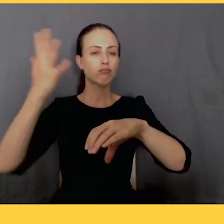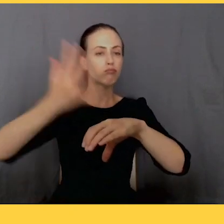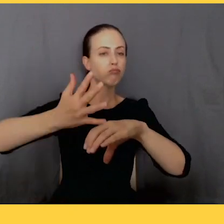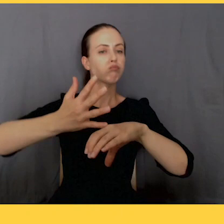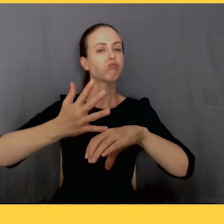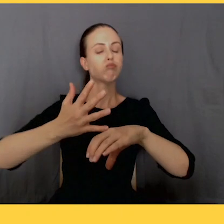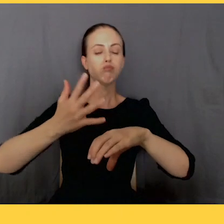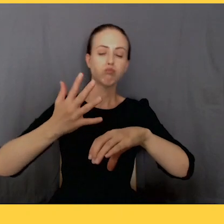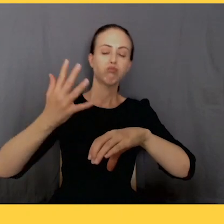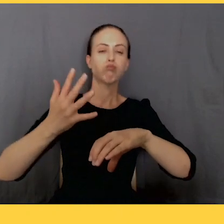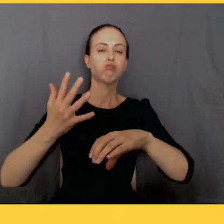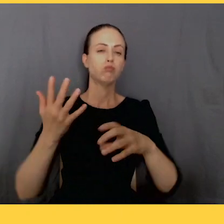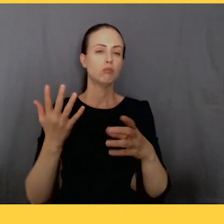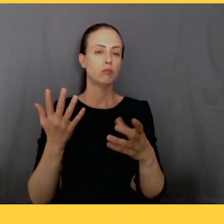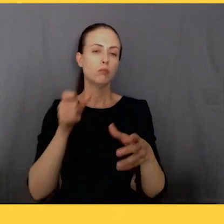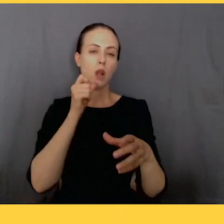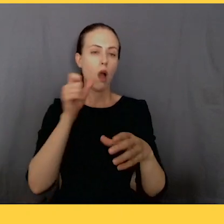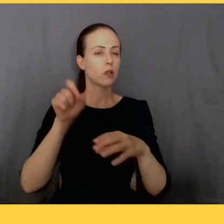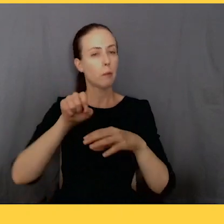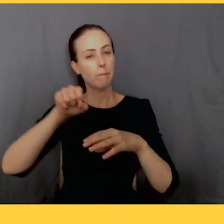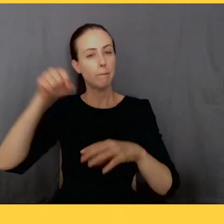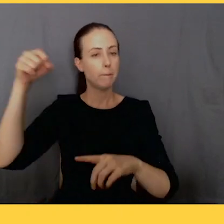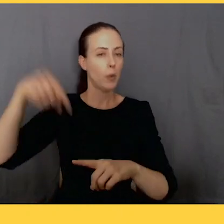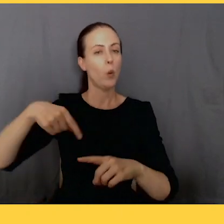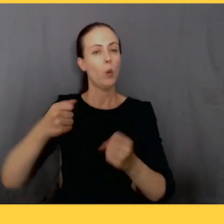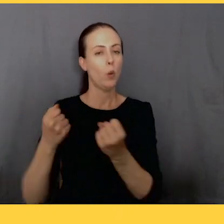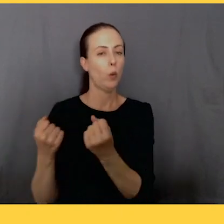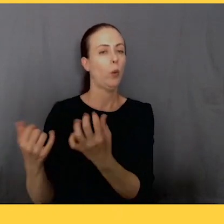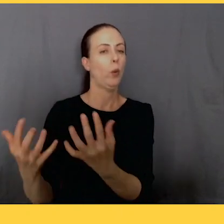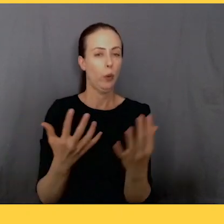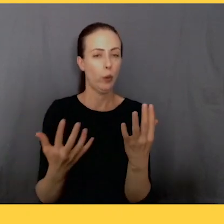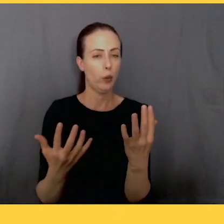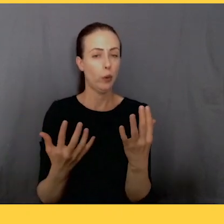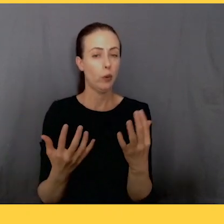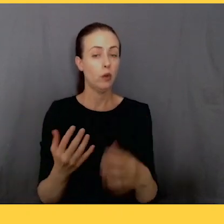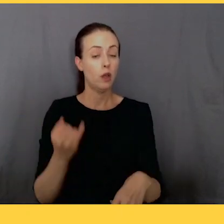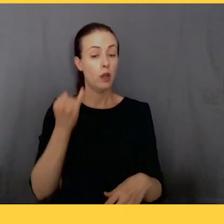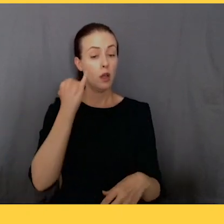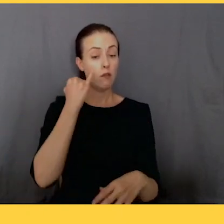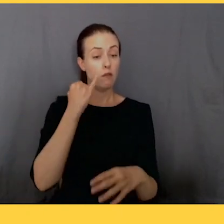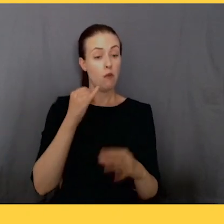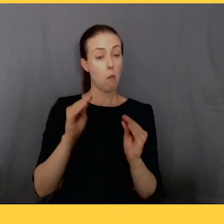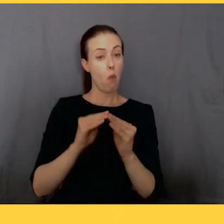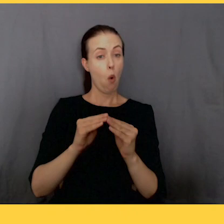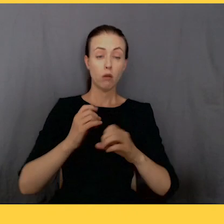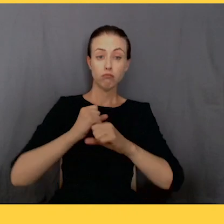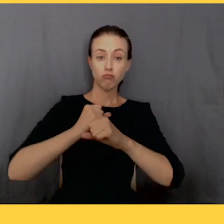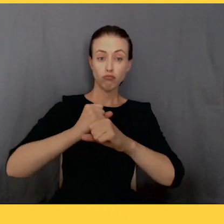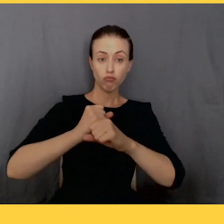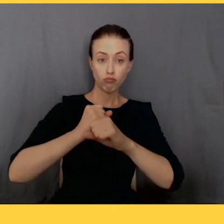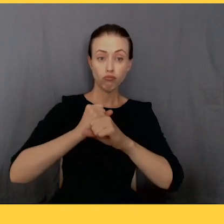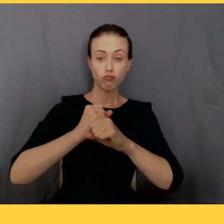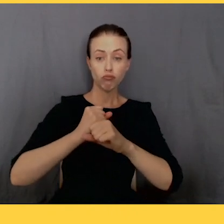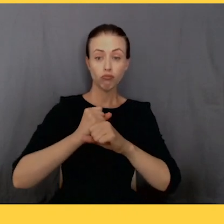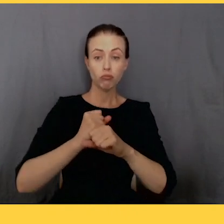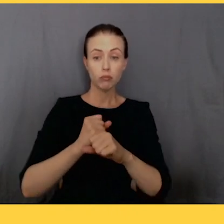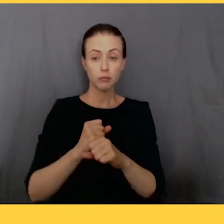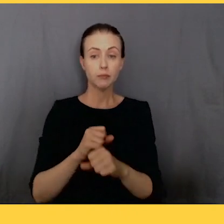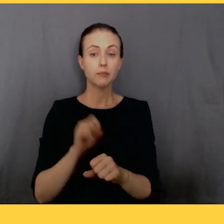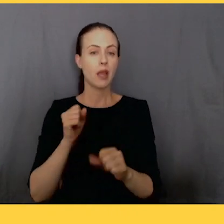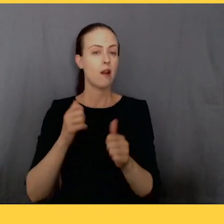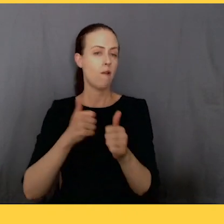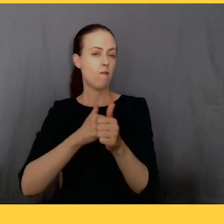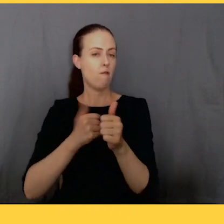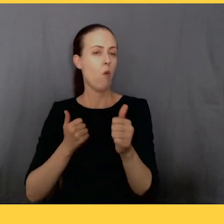the system will be, and we'll be able to elevate the wind threshold for a particular area. So that's another way